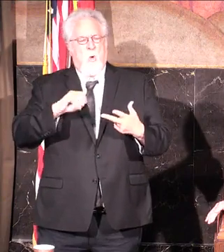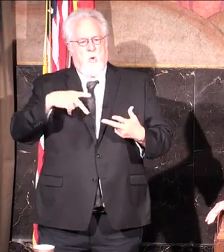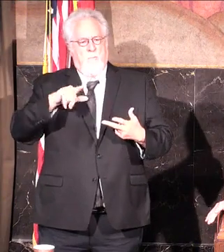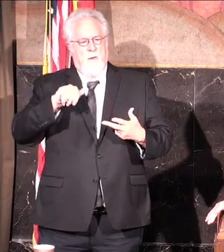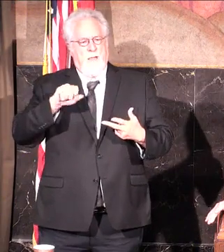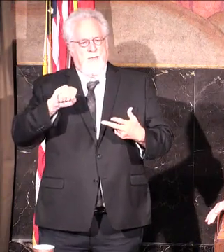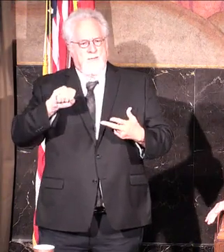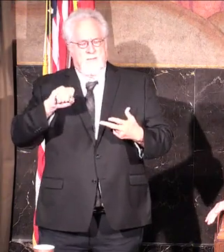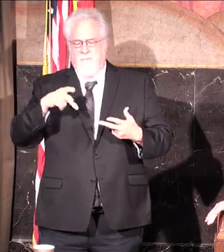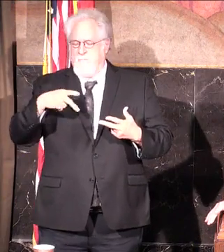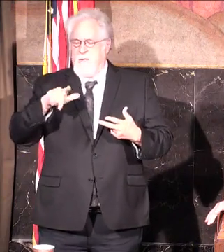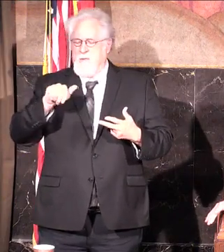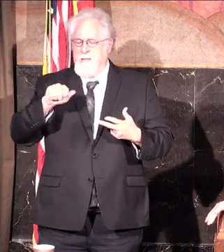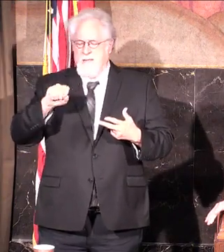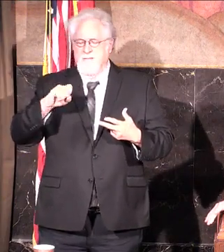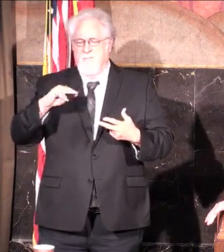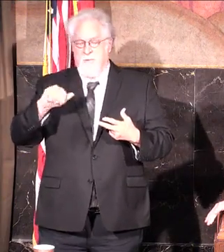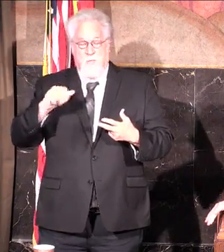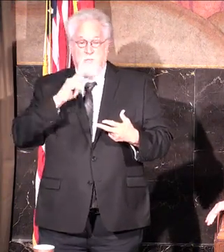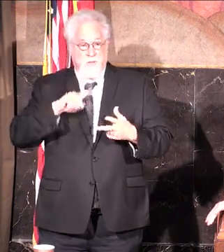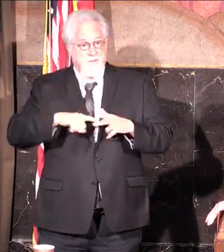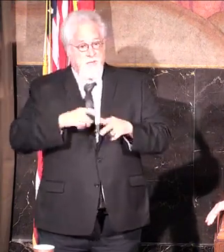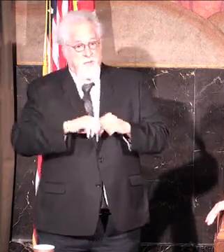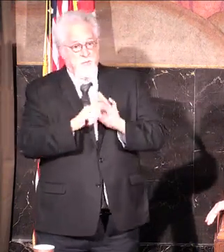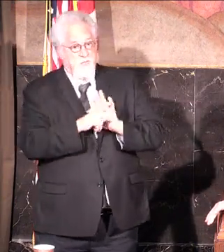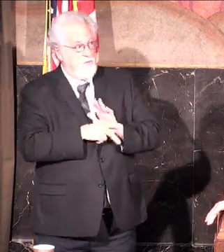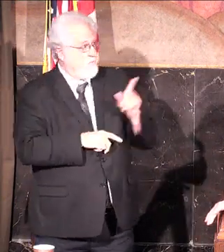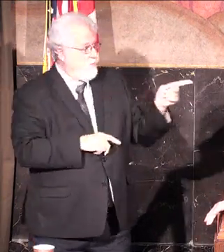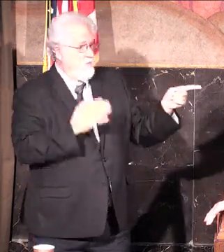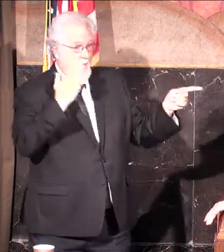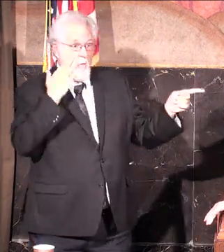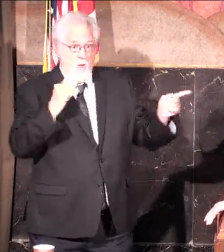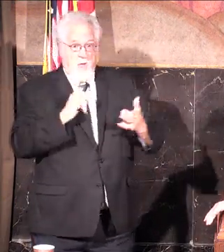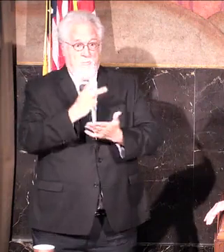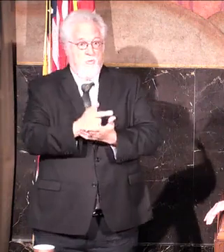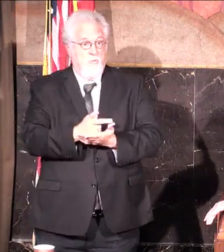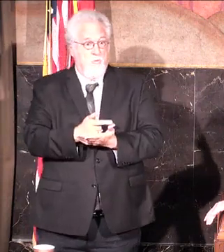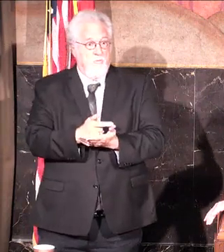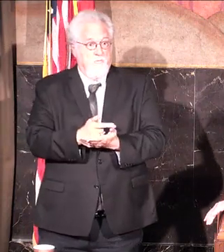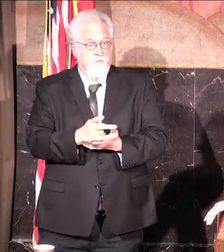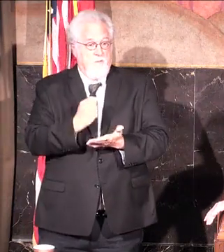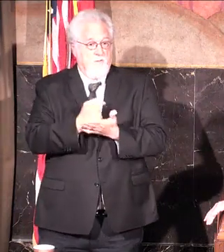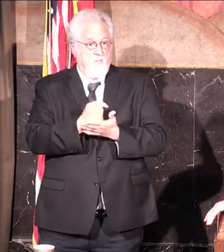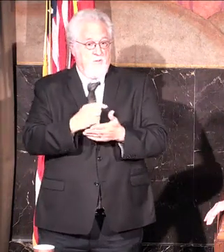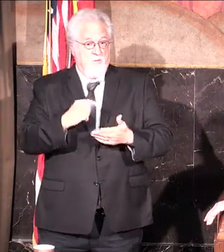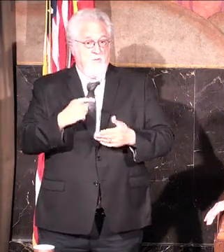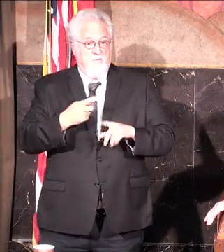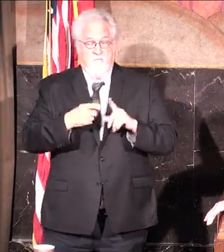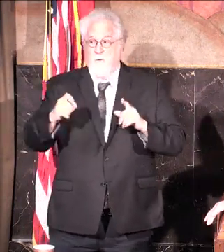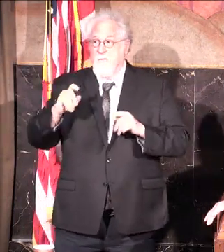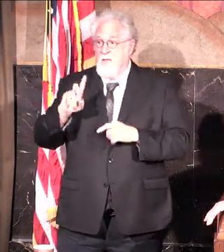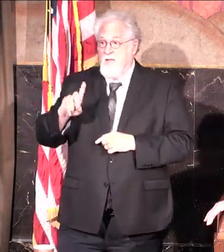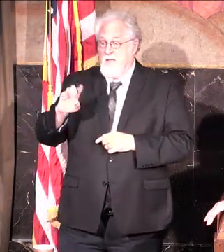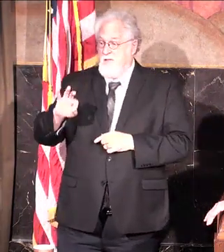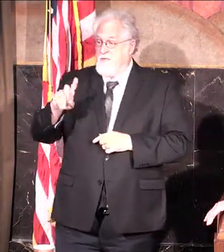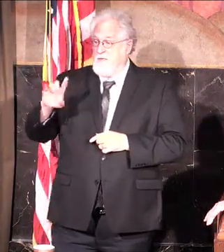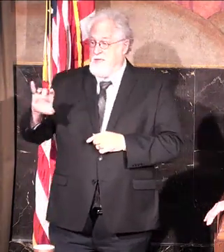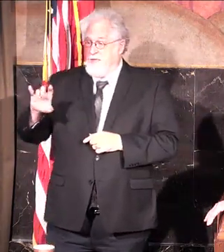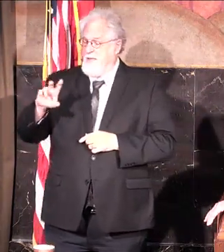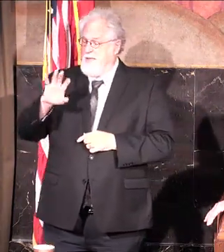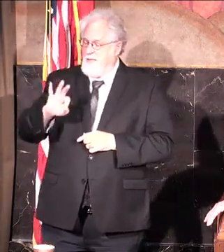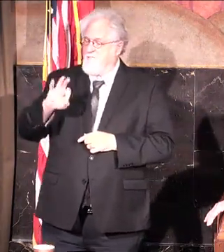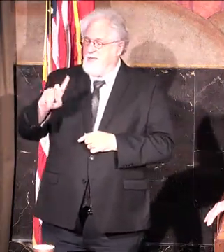degree pioneered in Shreveport. It's one of the reasons why it is an approved therapeutic treatment by the FDA, is some of the early work that was done